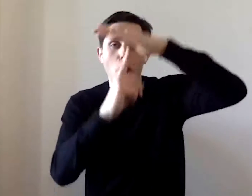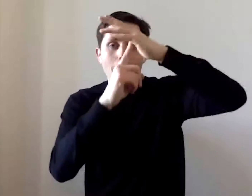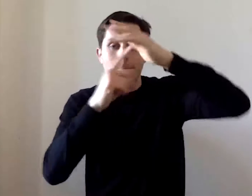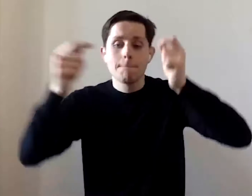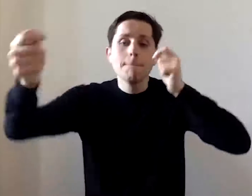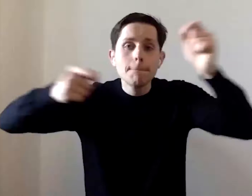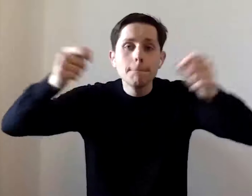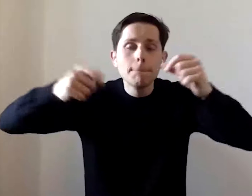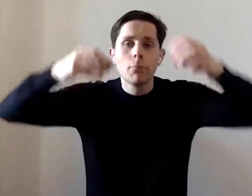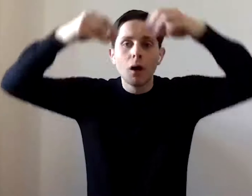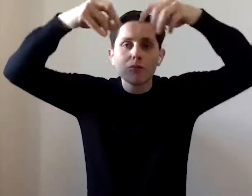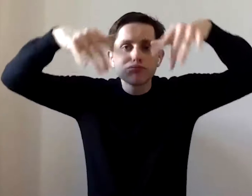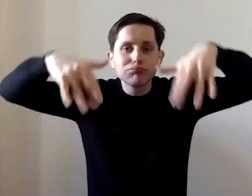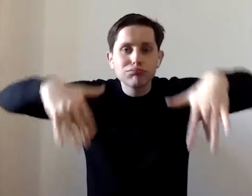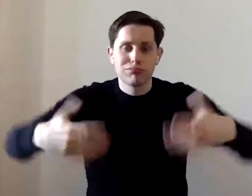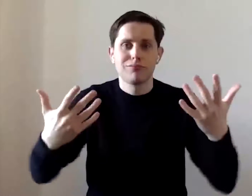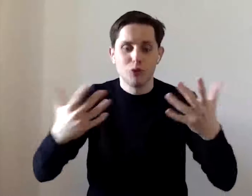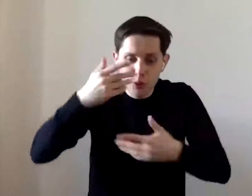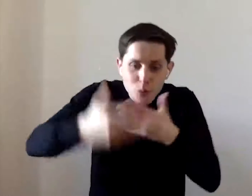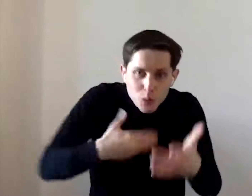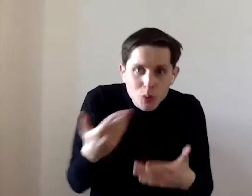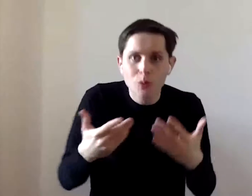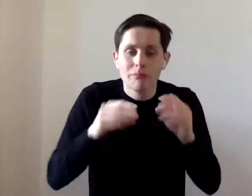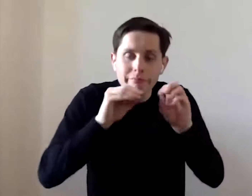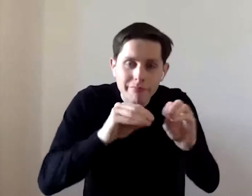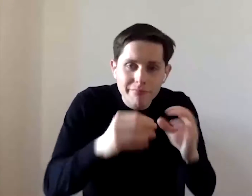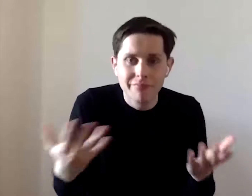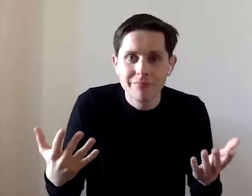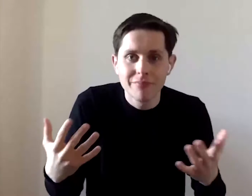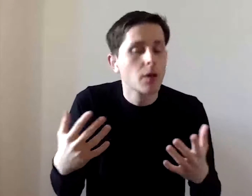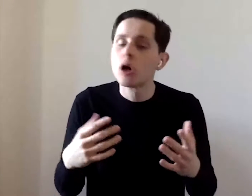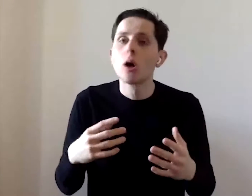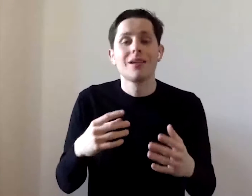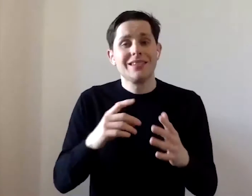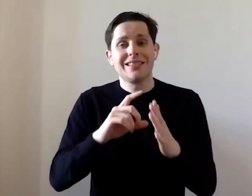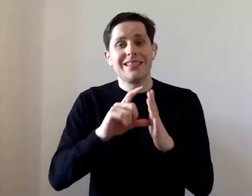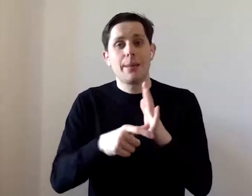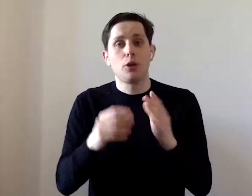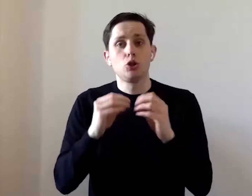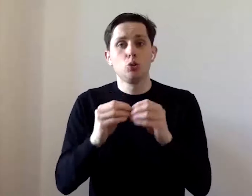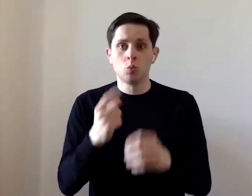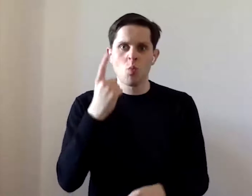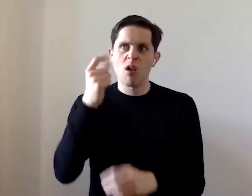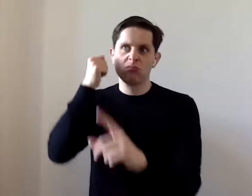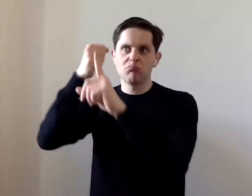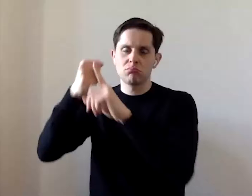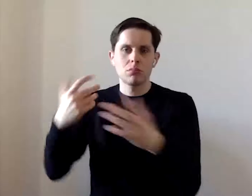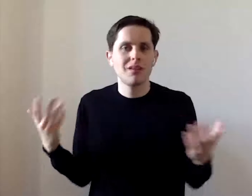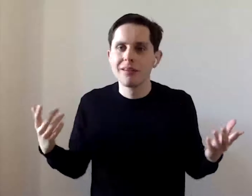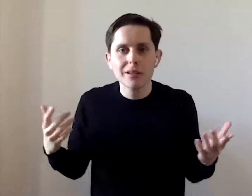likely, which is why, you know, this needs to be a top-down thing. It shouldn't only be about disabled